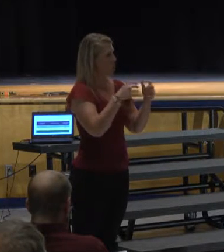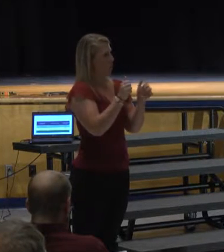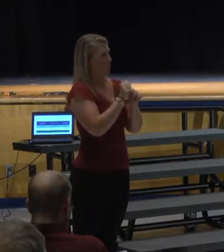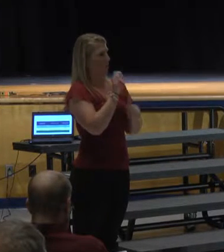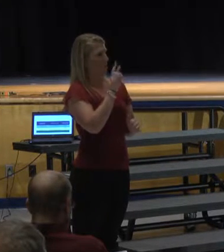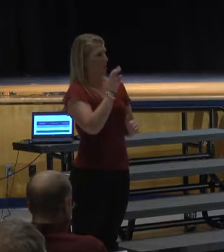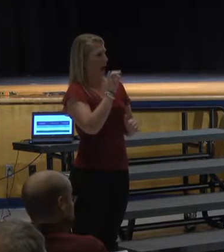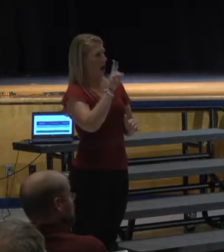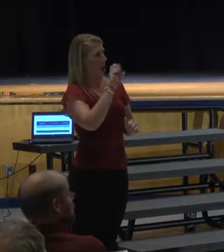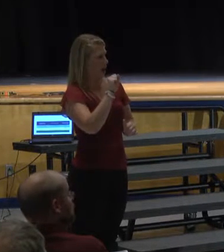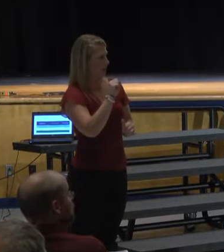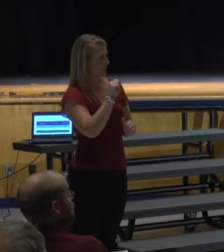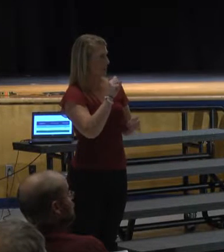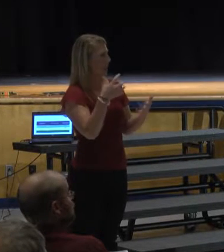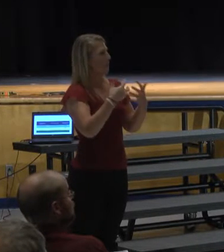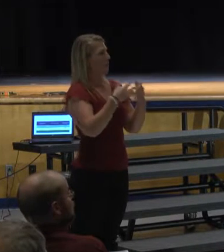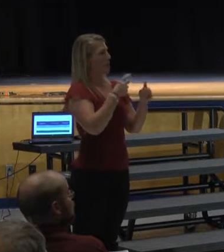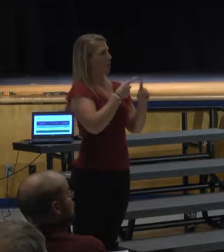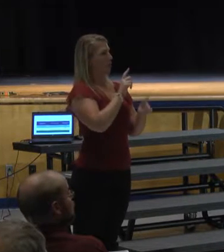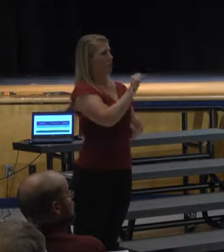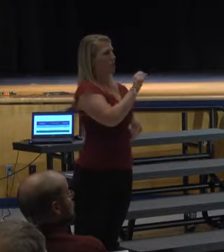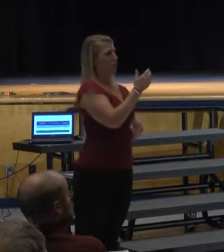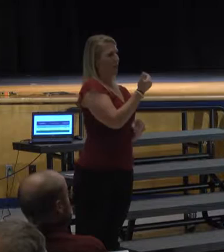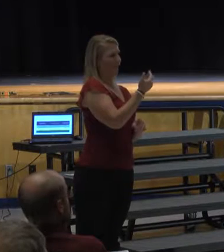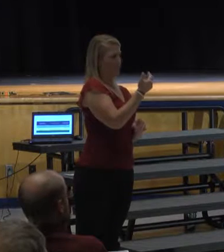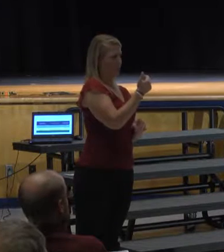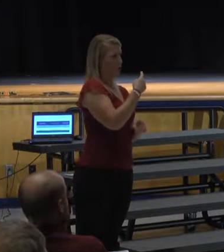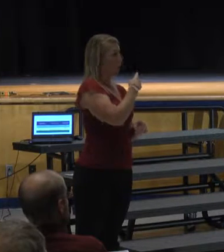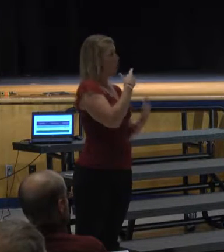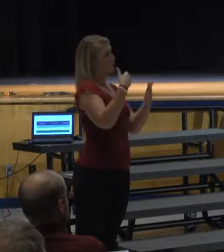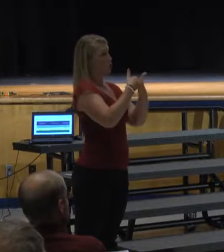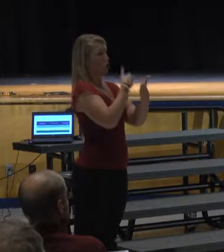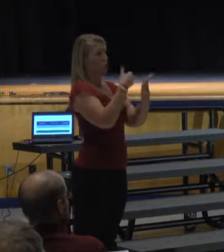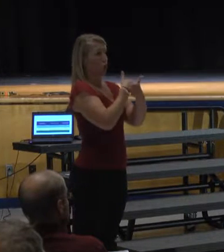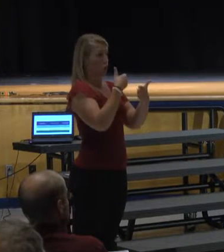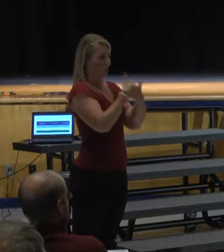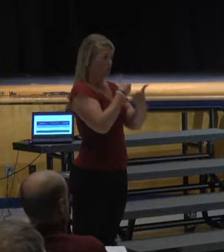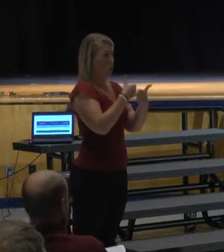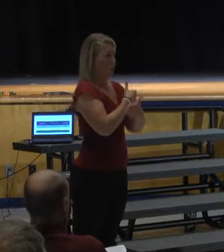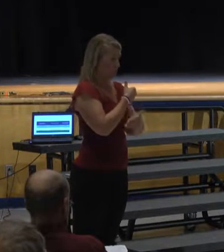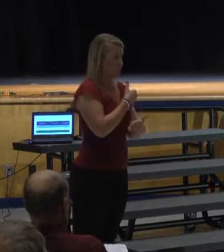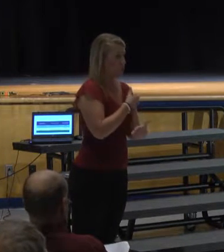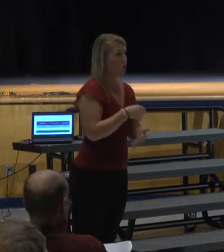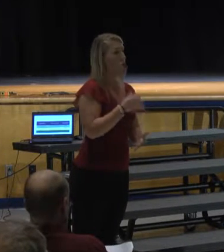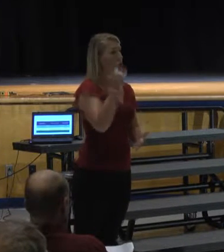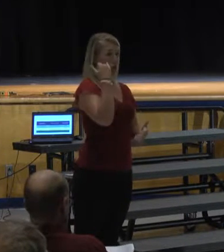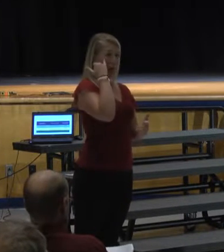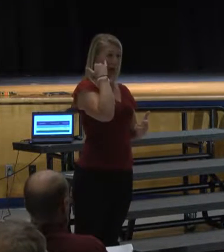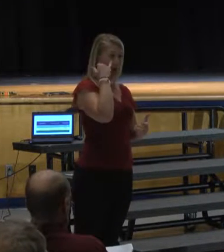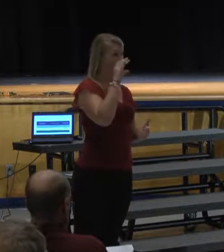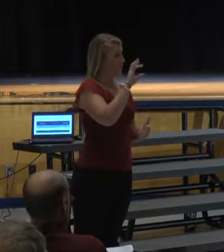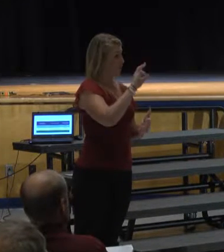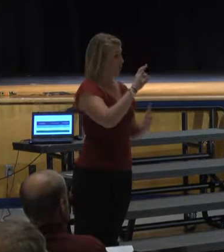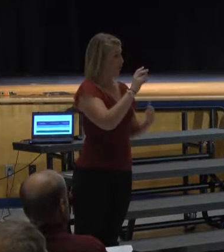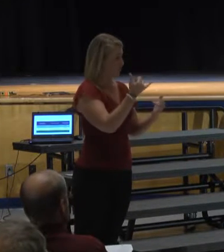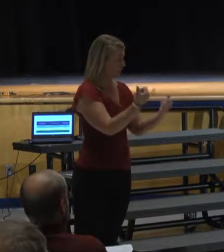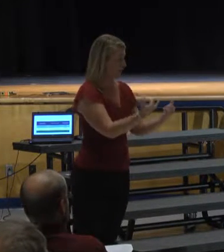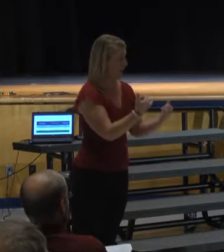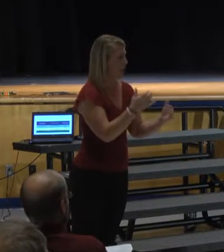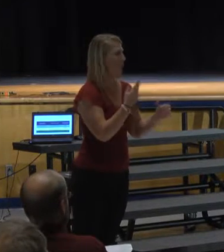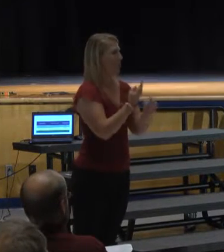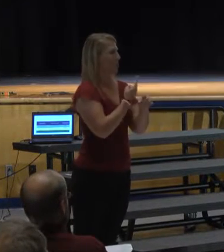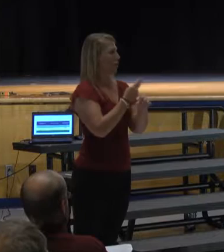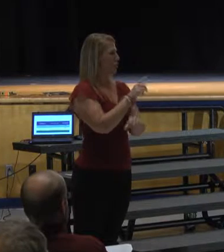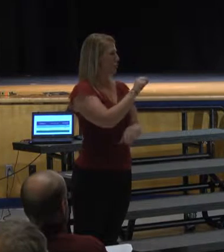income. Again, this is the first year they're doing this. For kids that are freshmen right now, they also use 2015